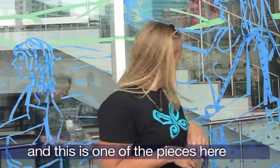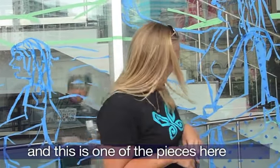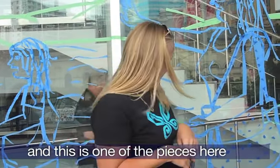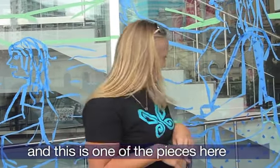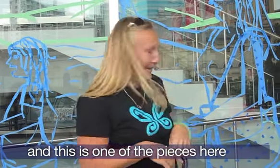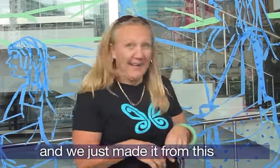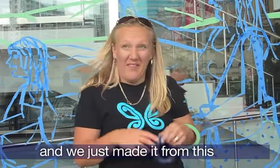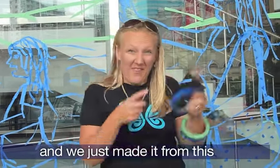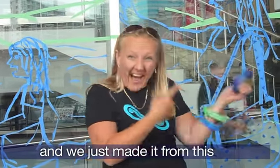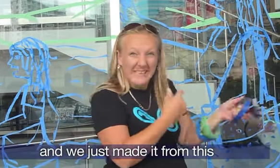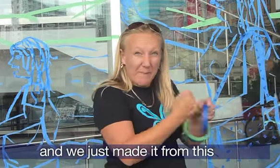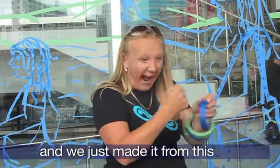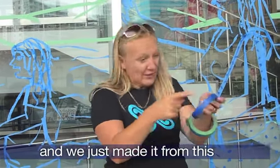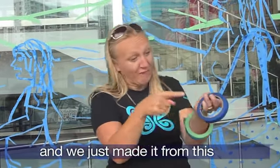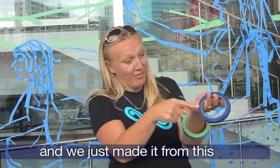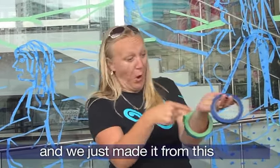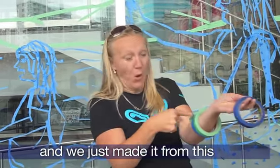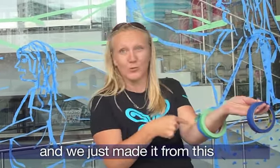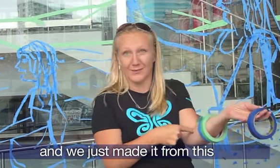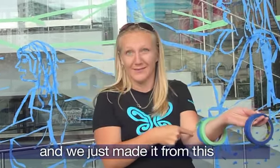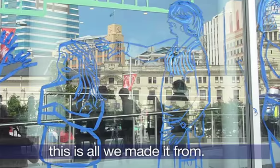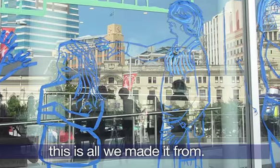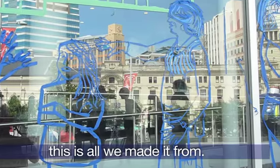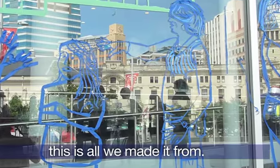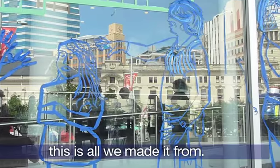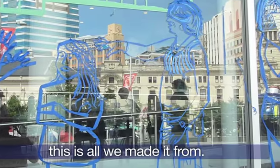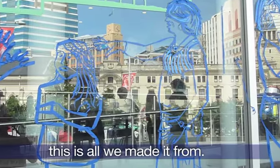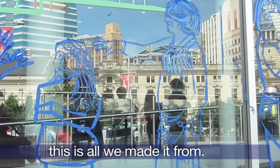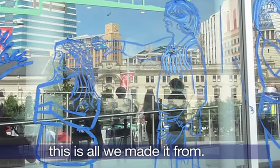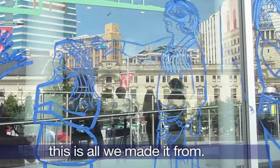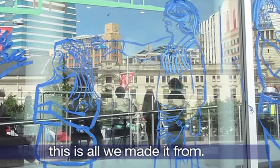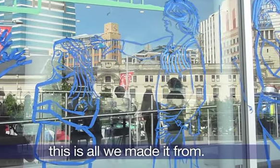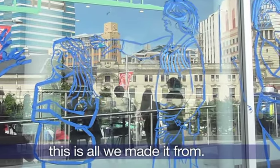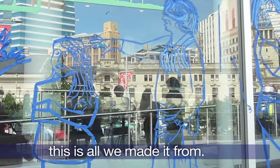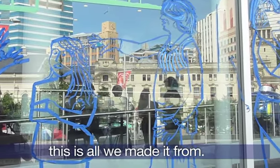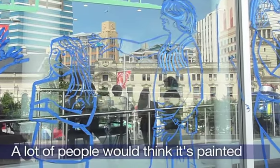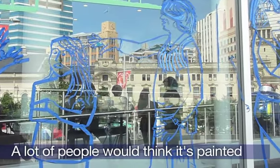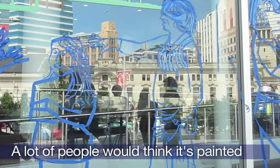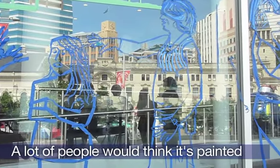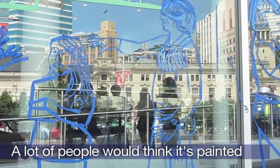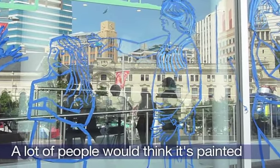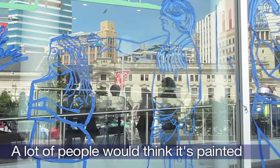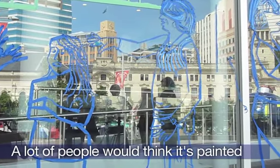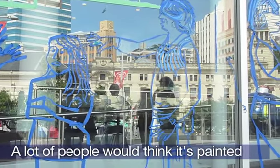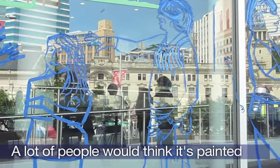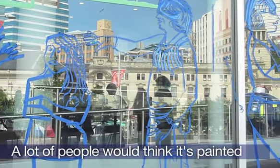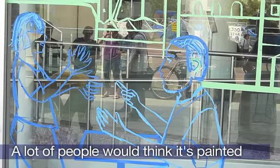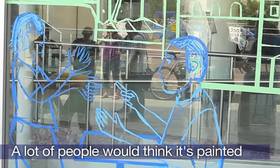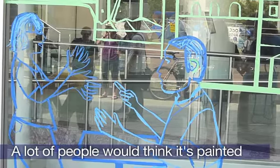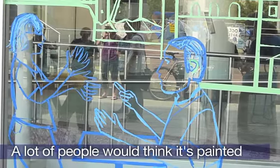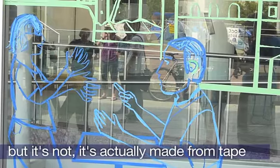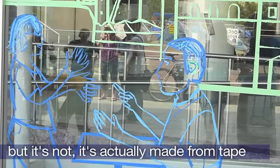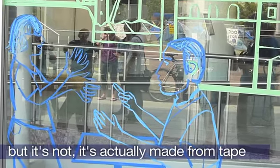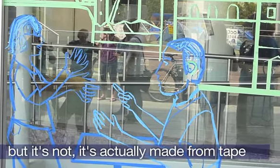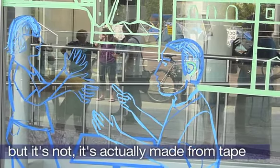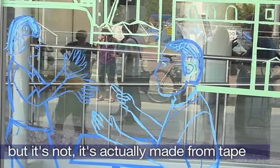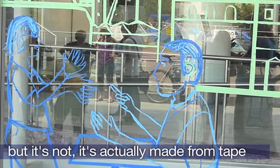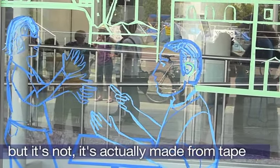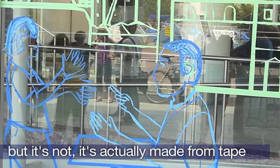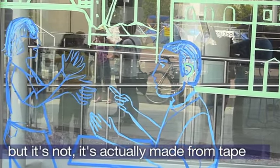here. So, and we just made it from this. This is all we made it from. It's just, a lot of people would think it's painted, but it's not. It's actually made from